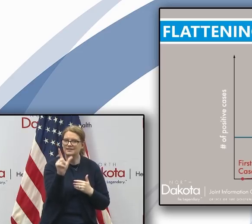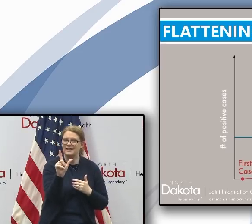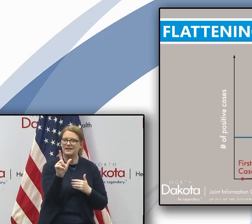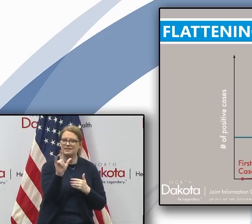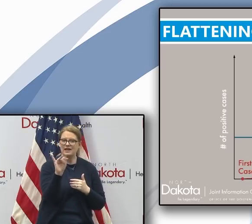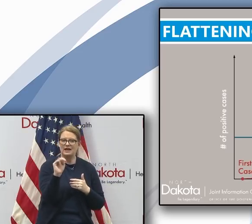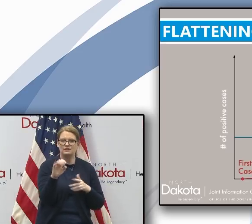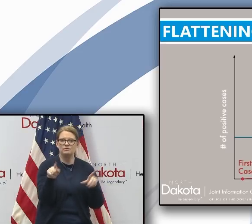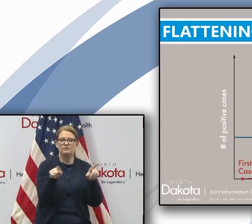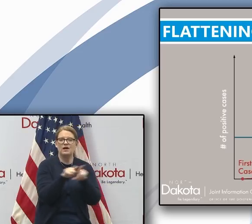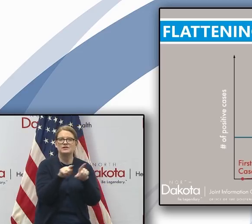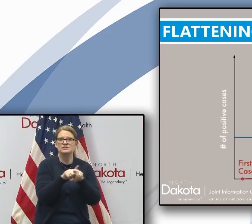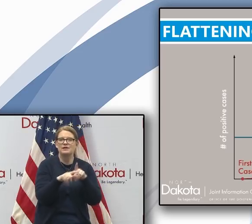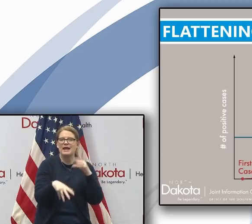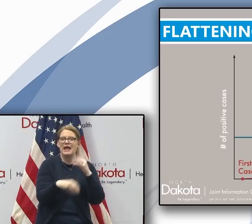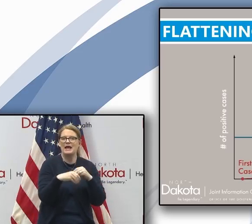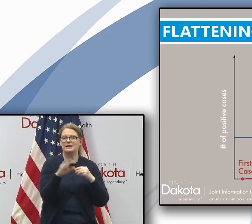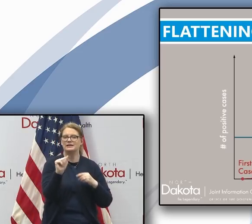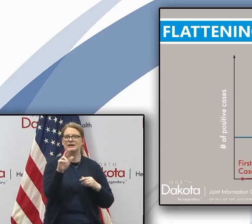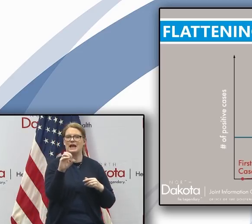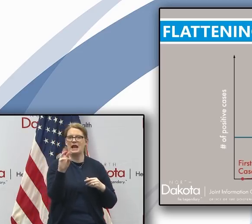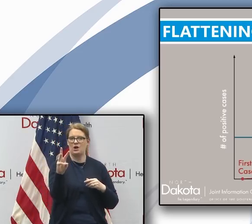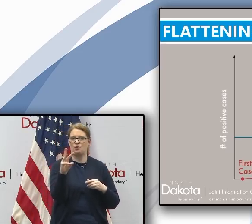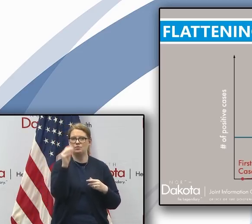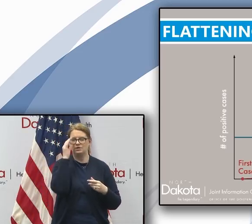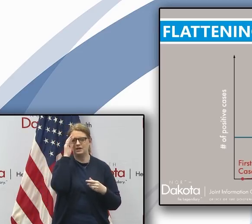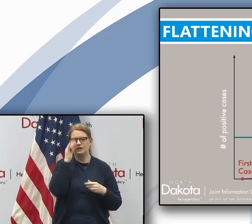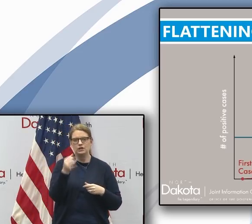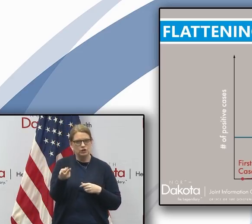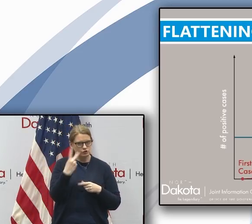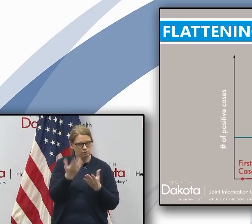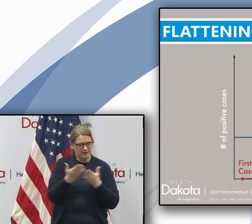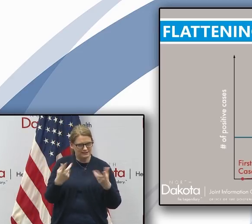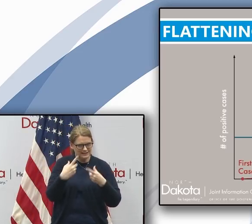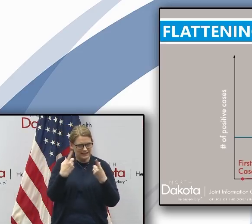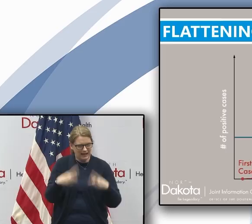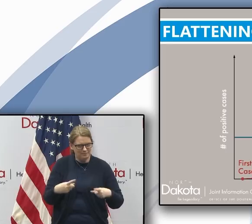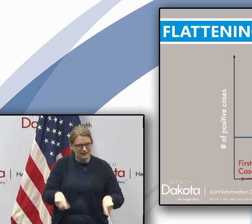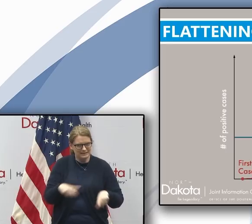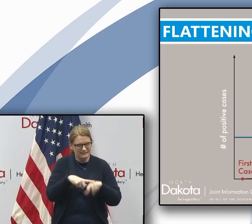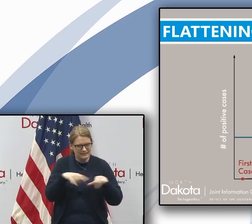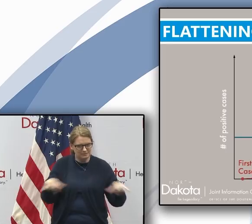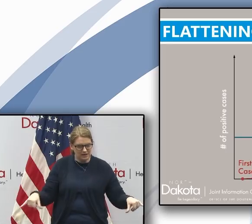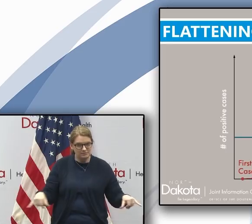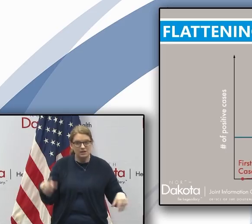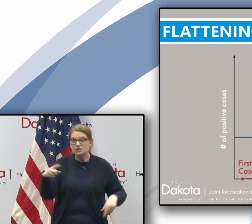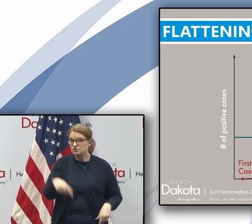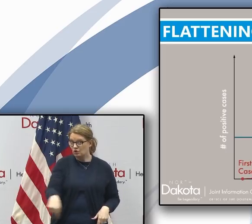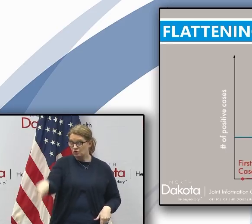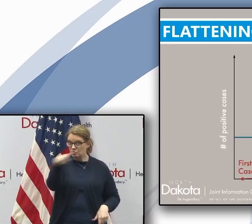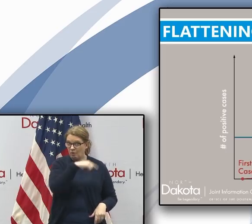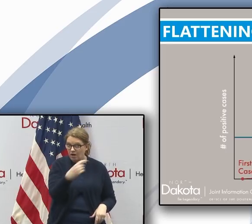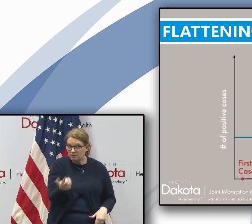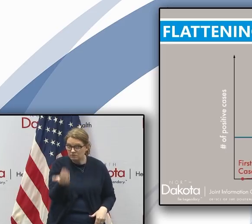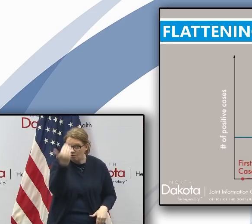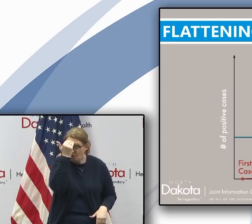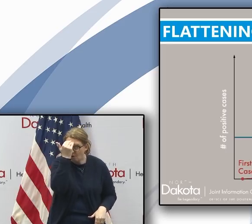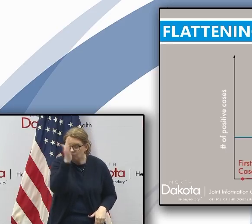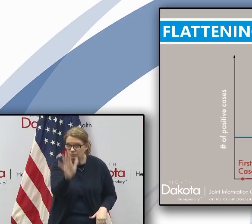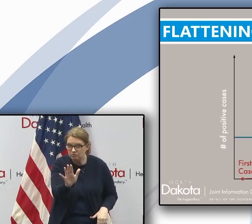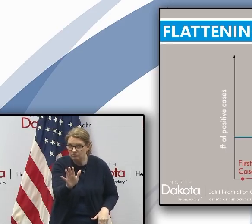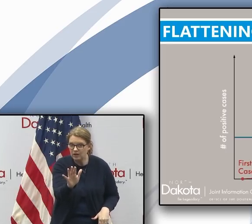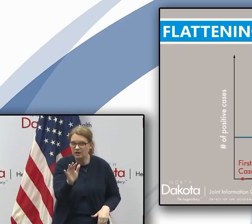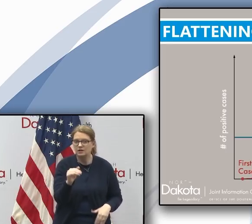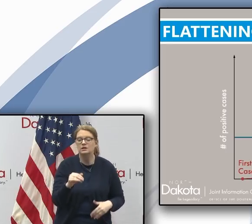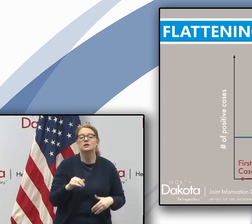added an arrow on there to make sure that there's 2 things we're doing simultaneously, just so everybody in the state is on board on the strategy. With